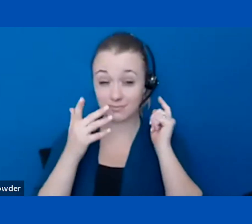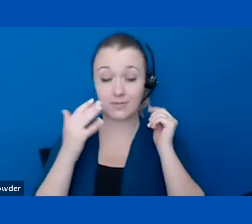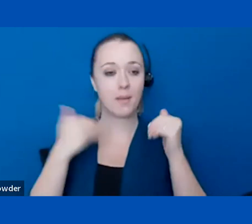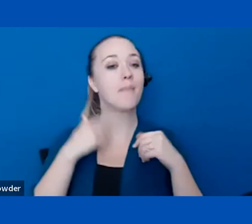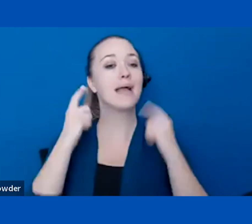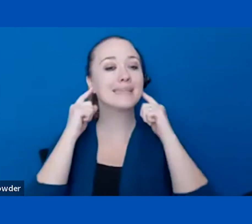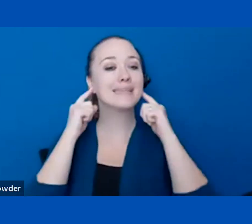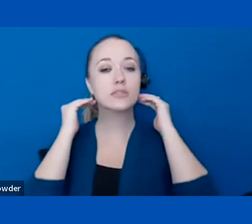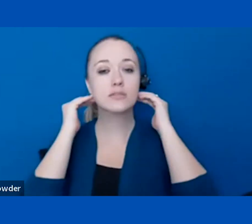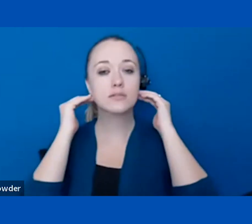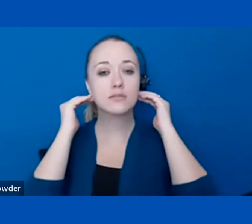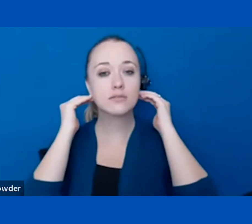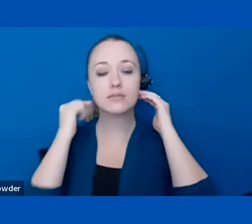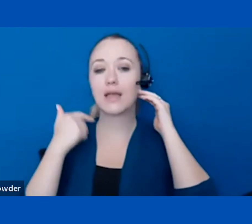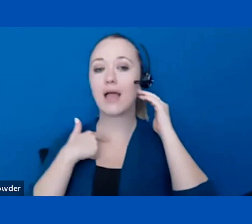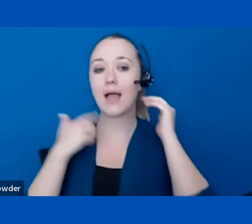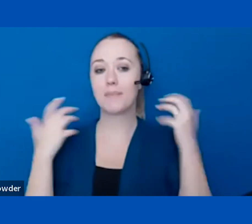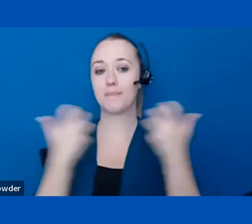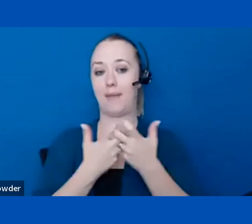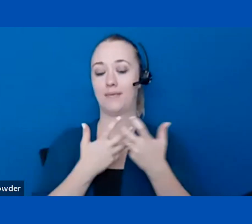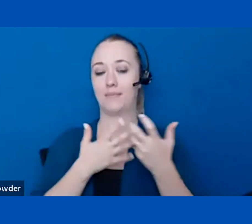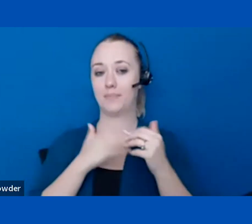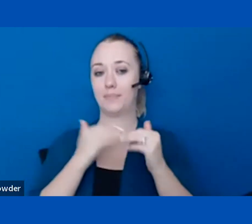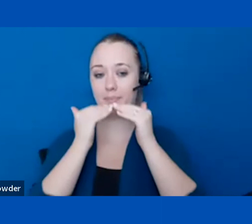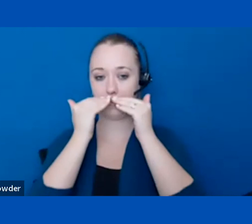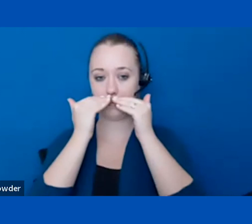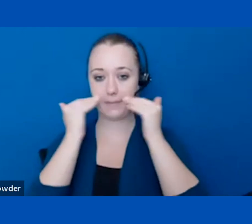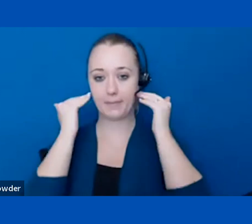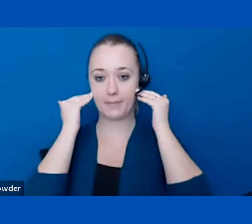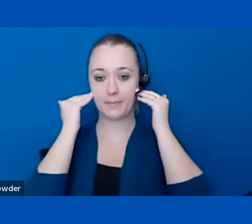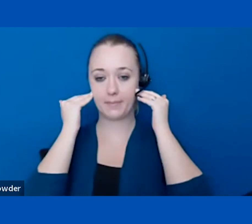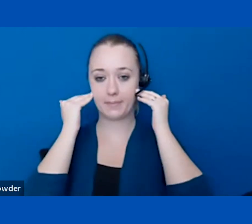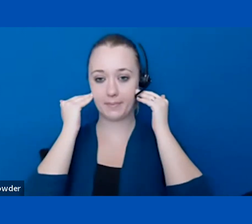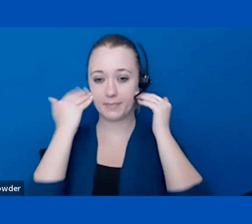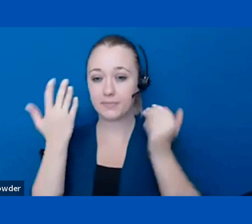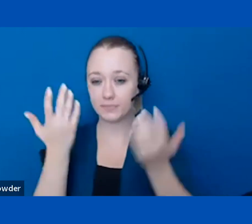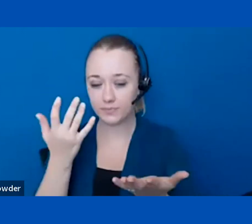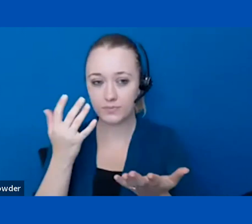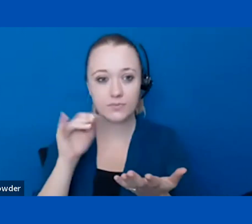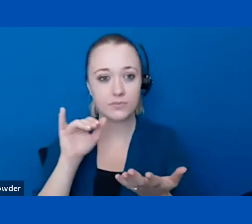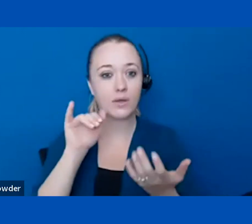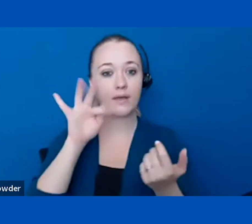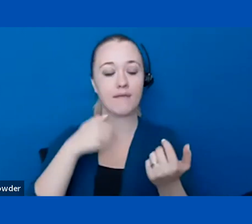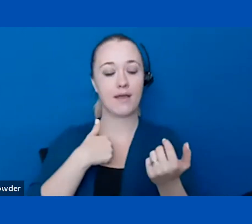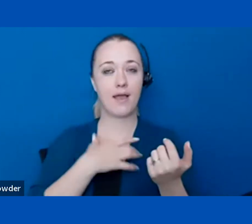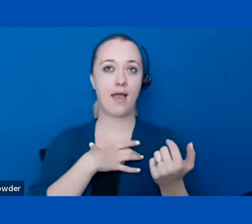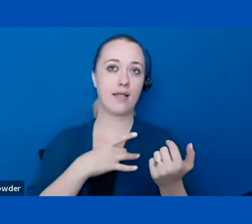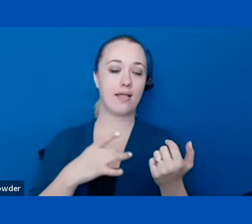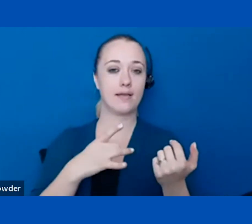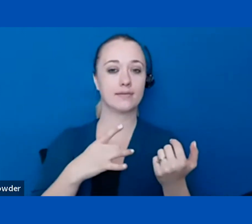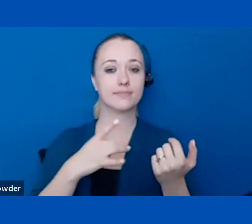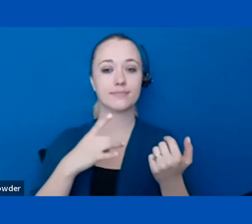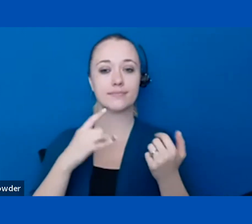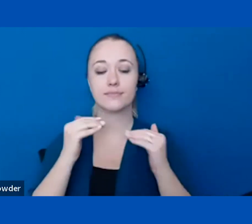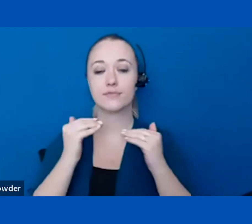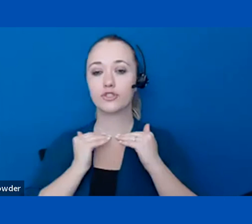ear where I like lining it up to my beard, right? So if I like like I like having like a short beard